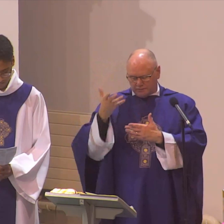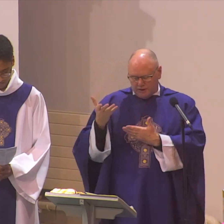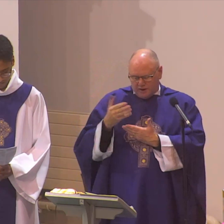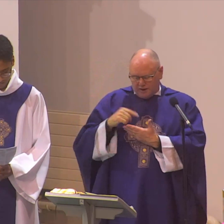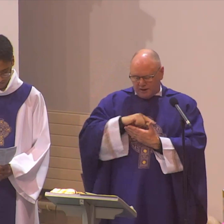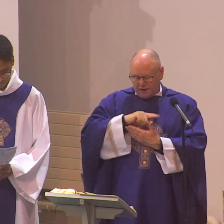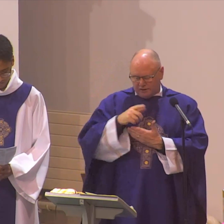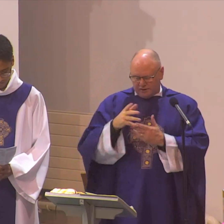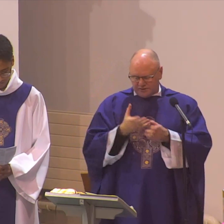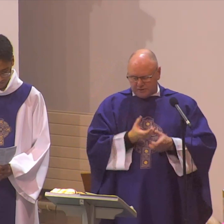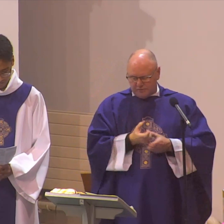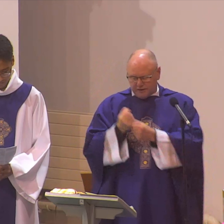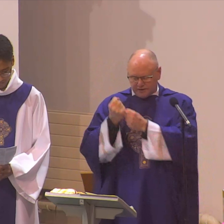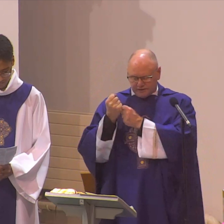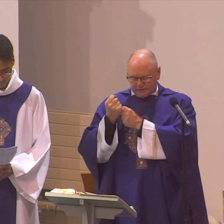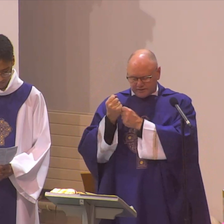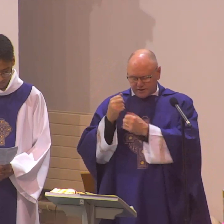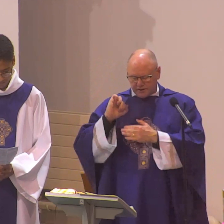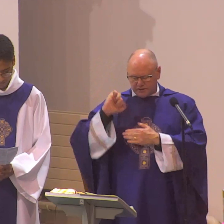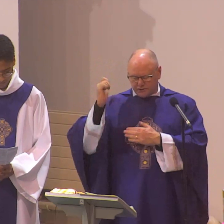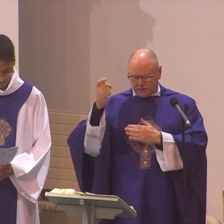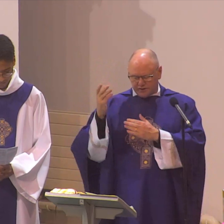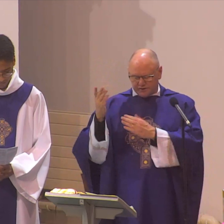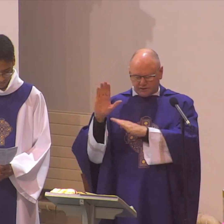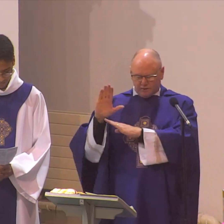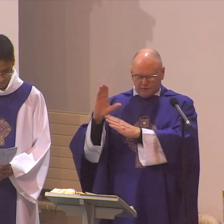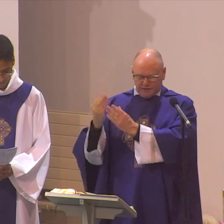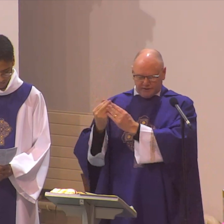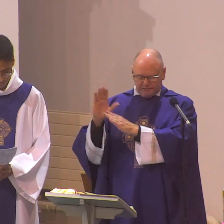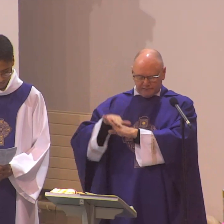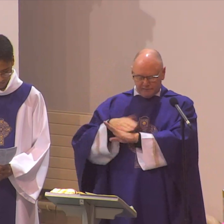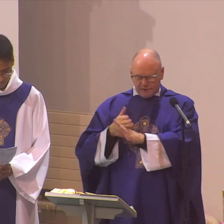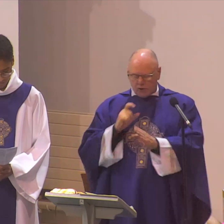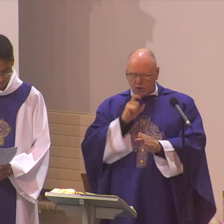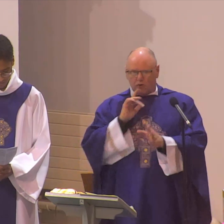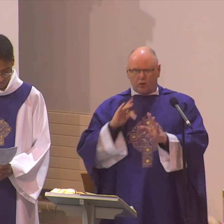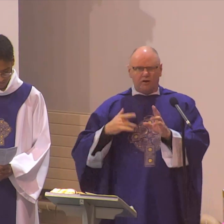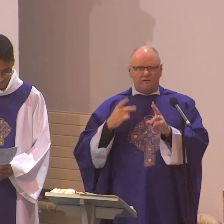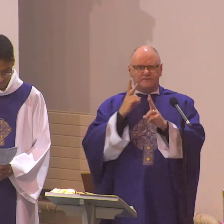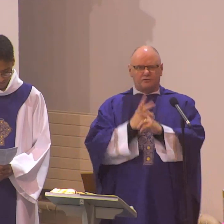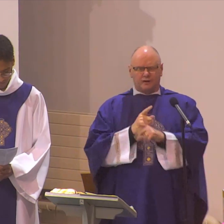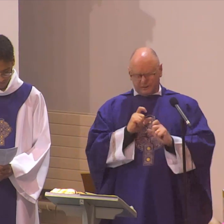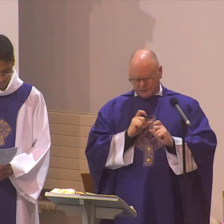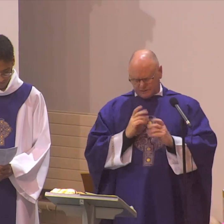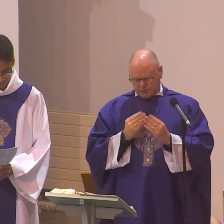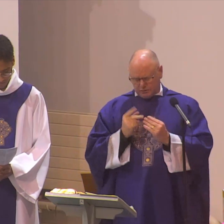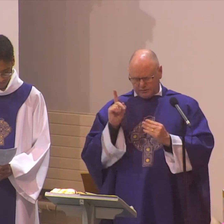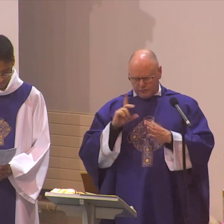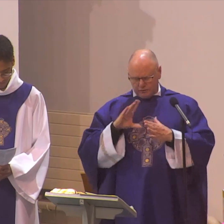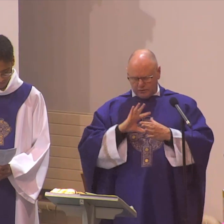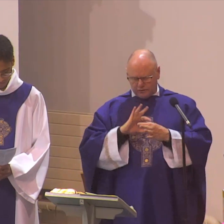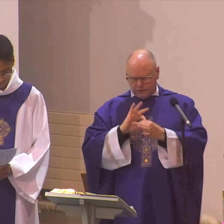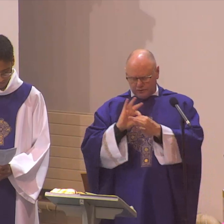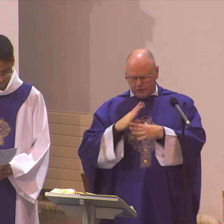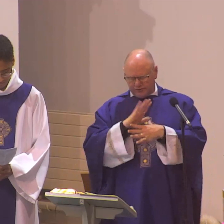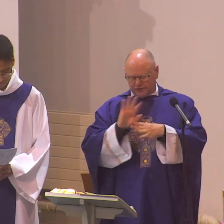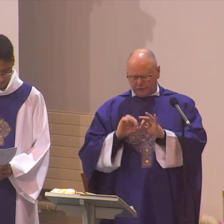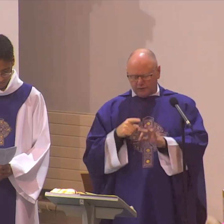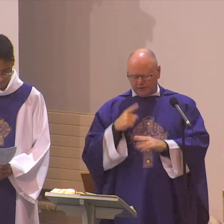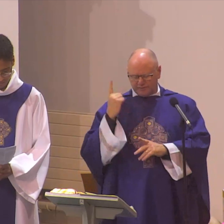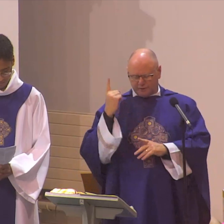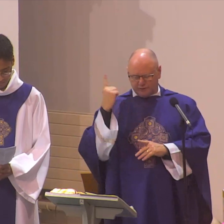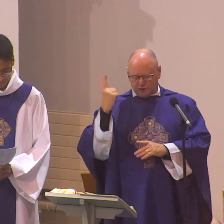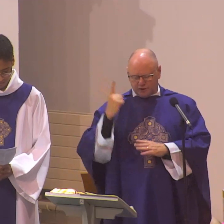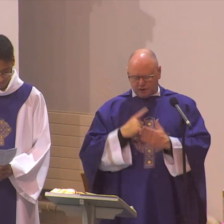wisdom gain us admittance into his company, who lives and reigns with you in the unity of the